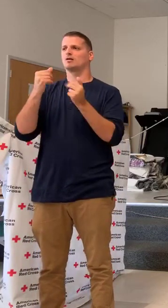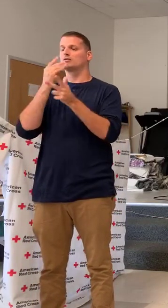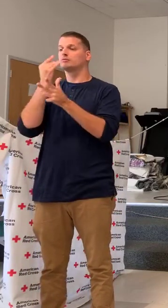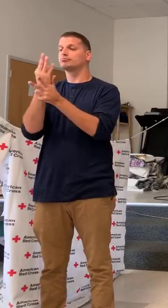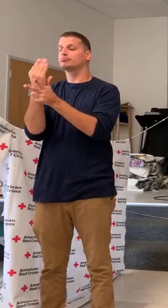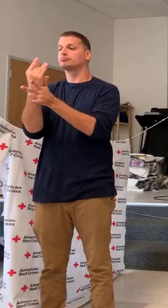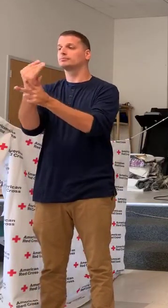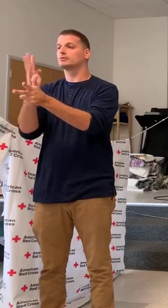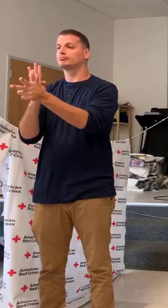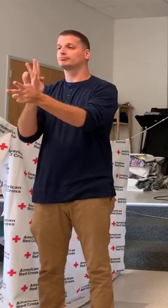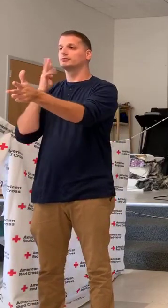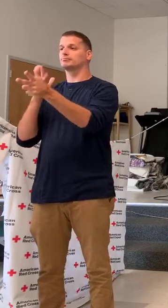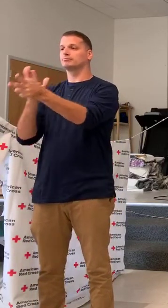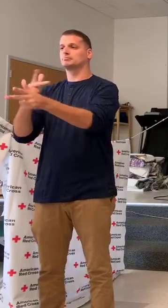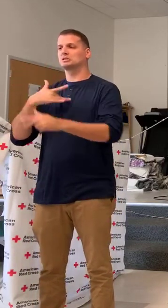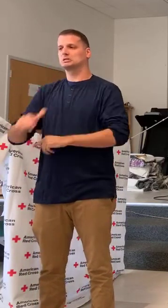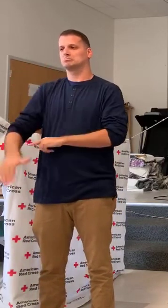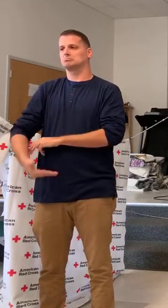I live in Caswell.